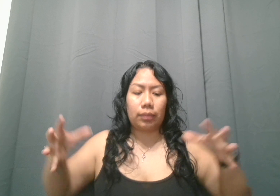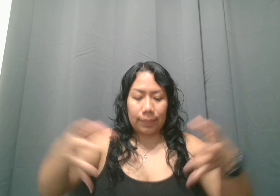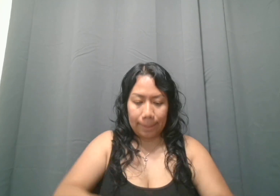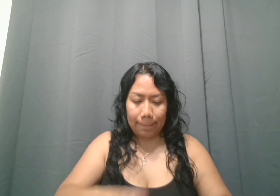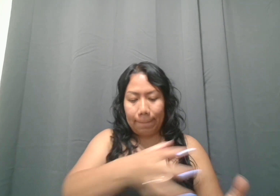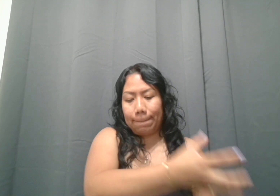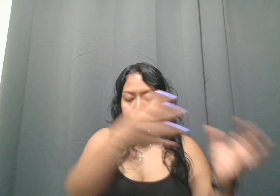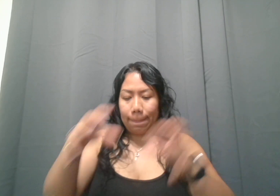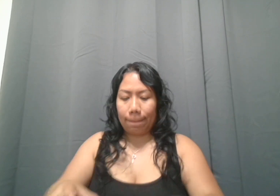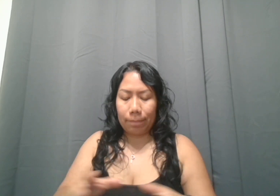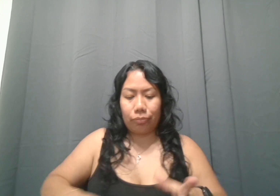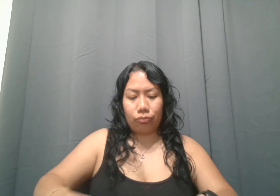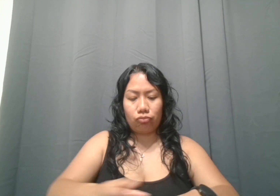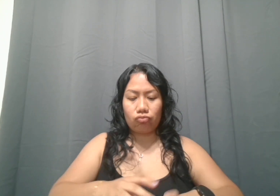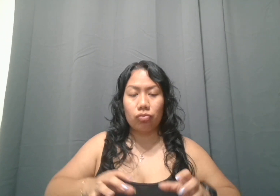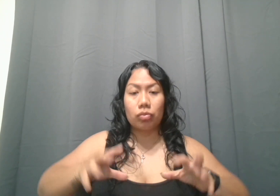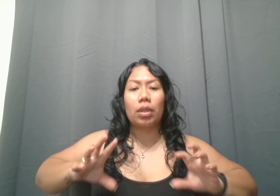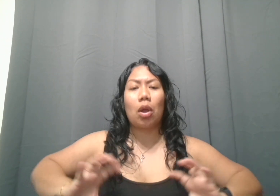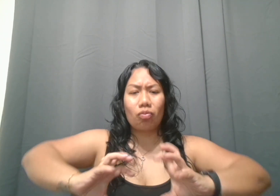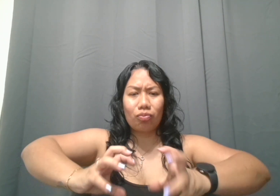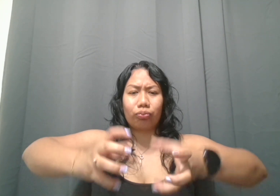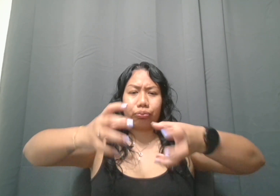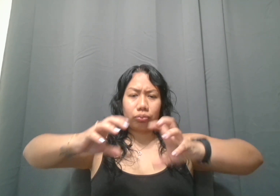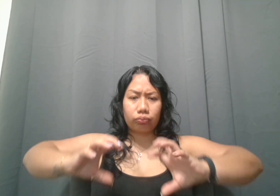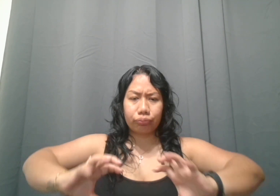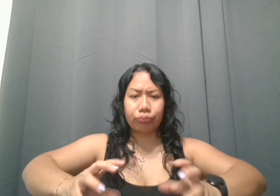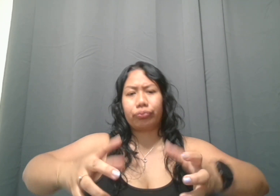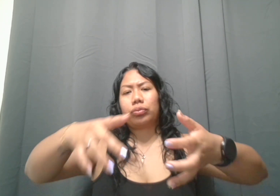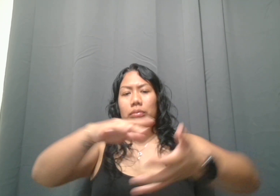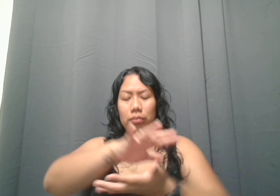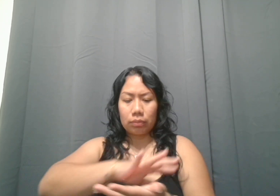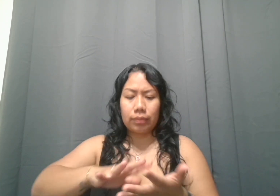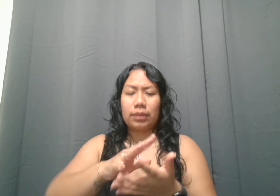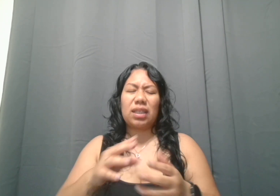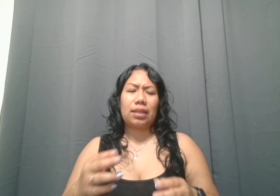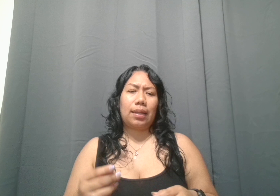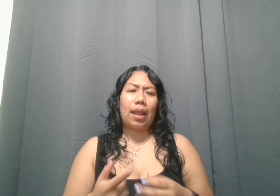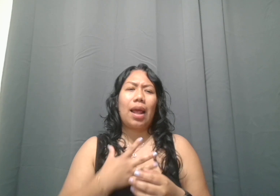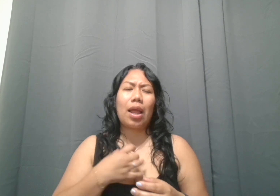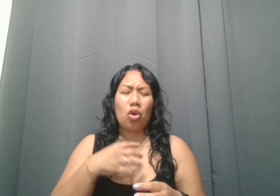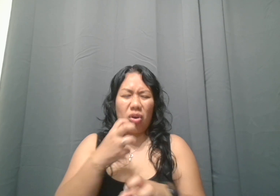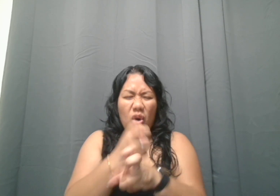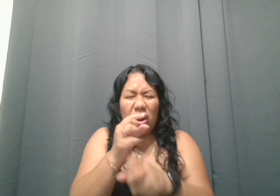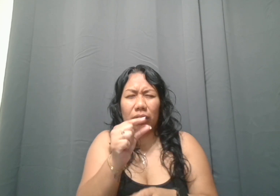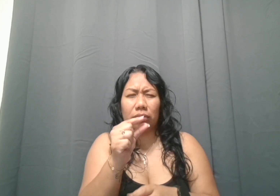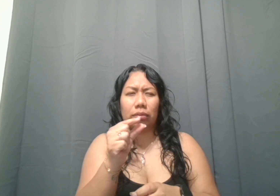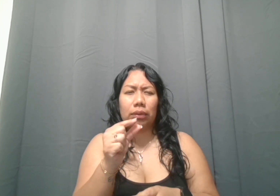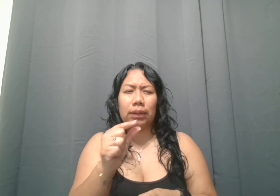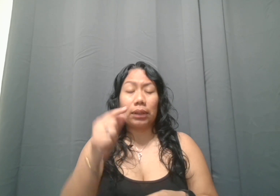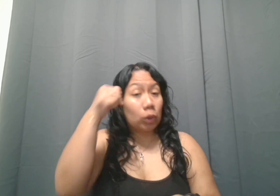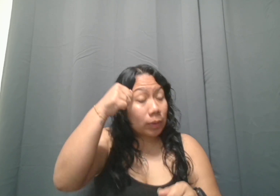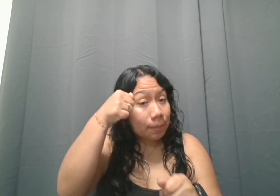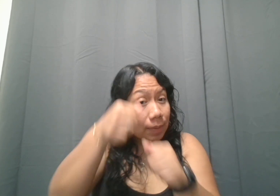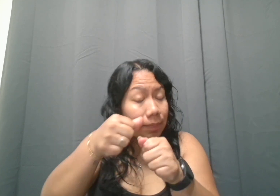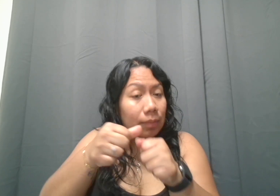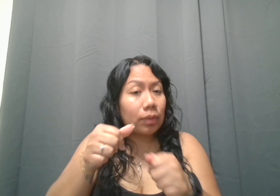remaining flour to make a moderately stiff dough. Keep in mind that kneading is